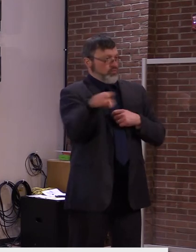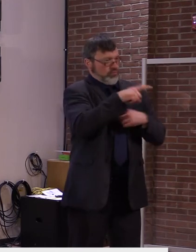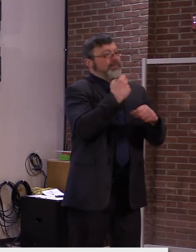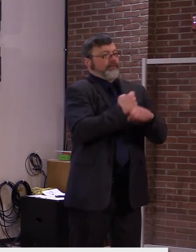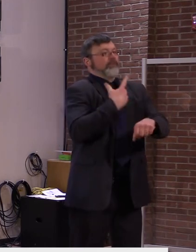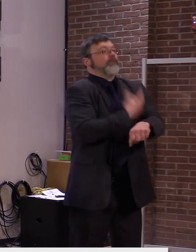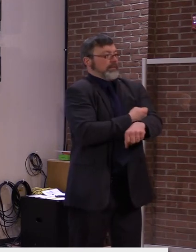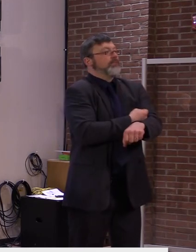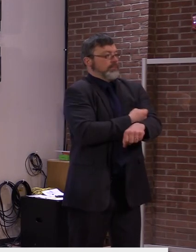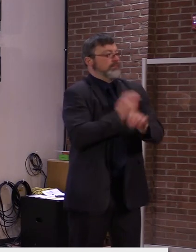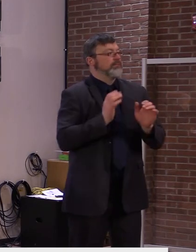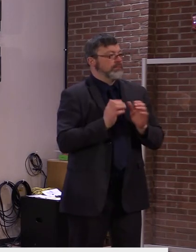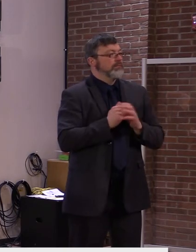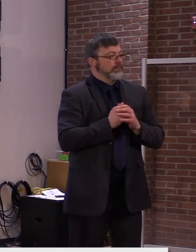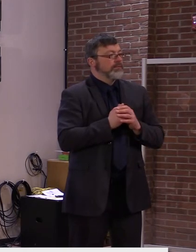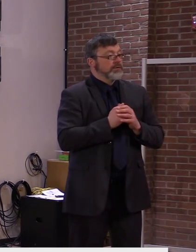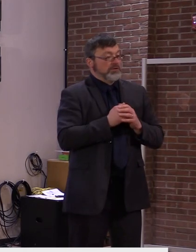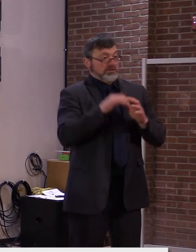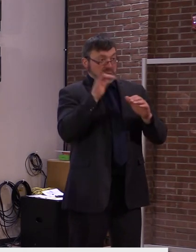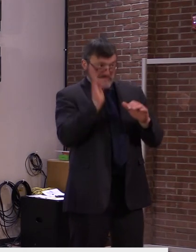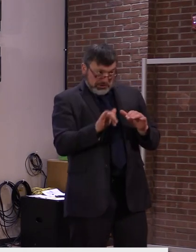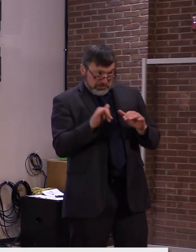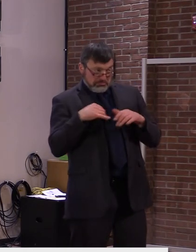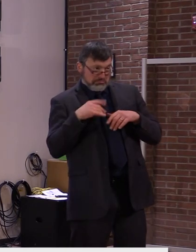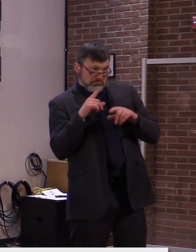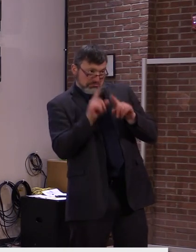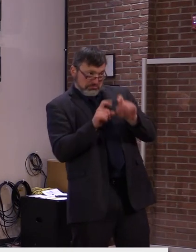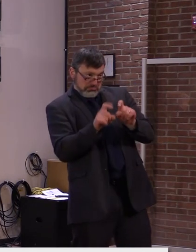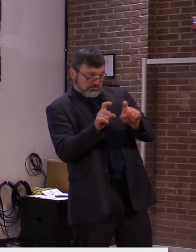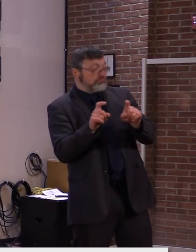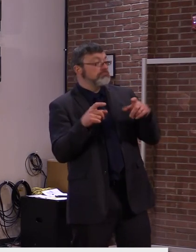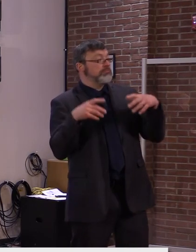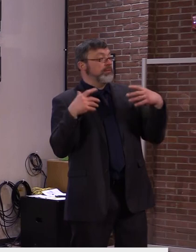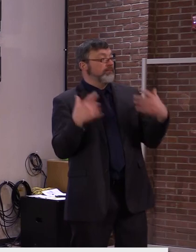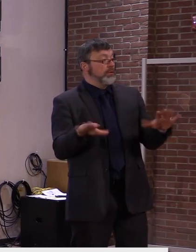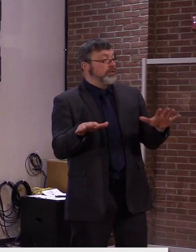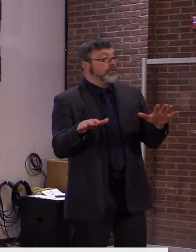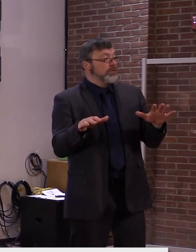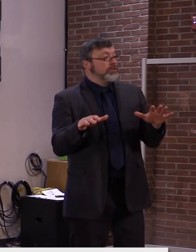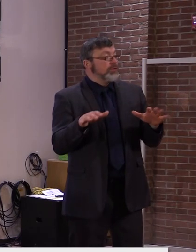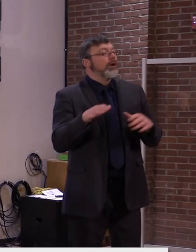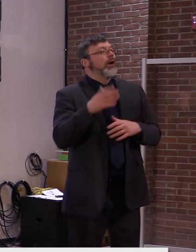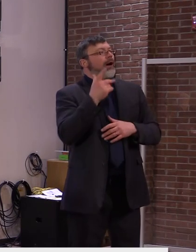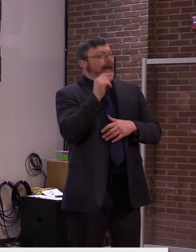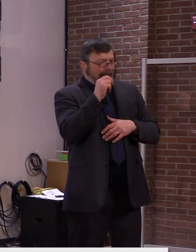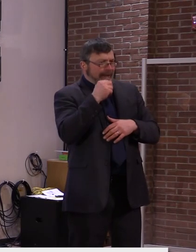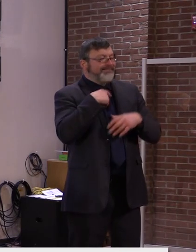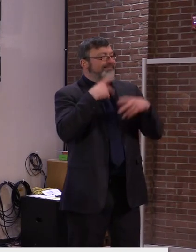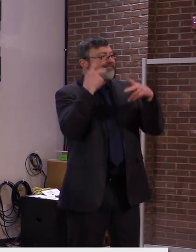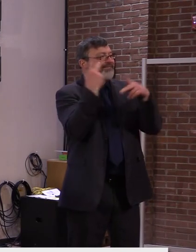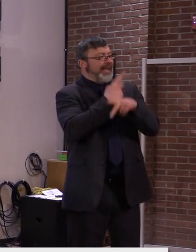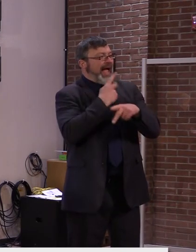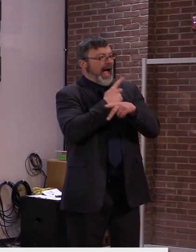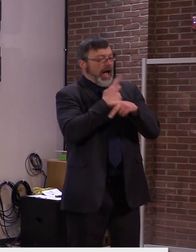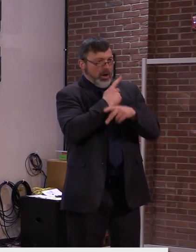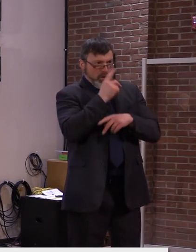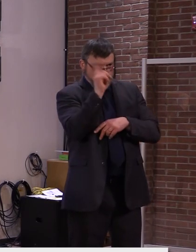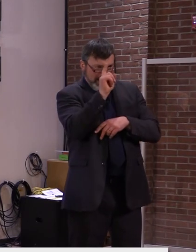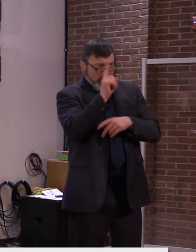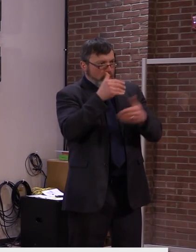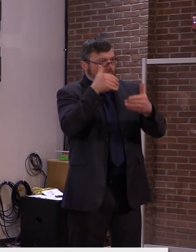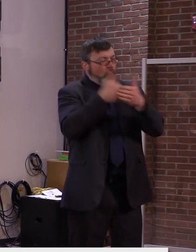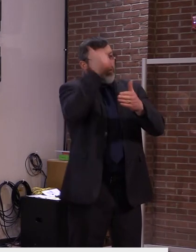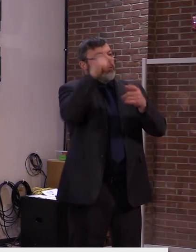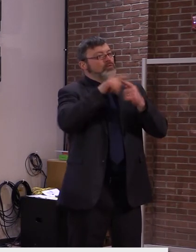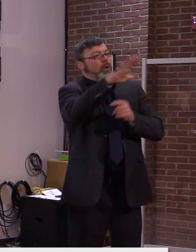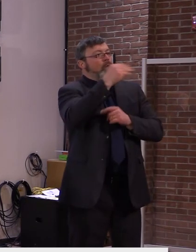you will be asked to select a vaccine clinic site. We urge you to select the nearest vaccination site to